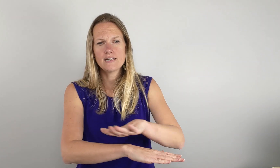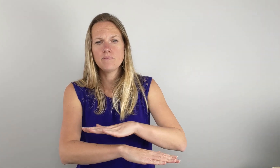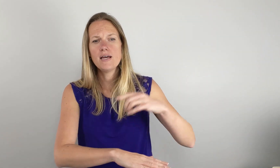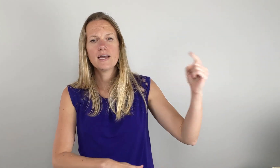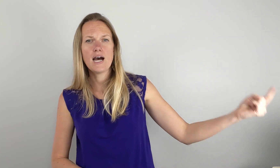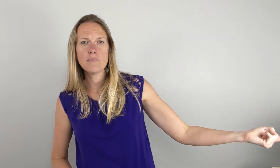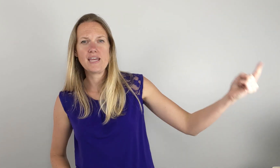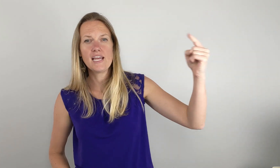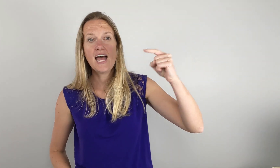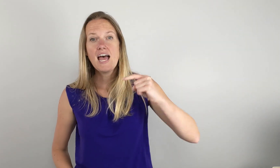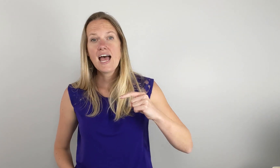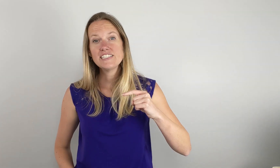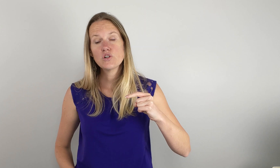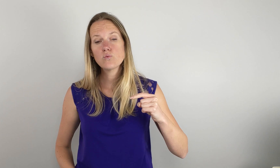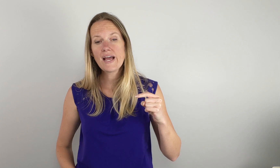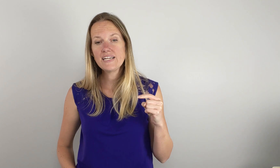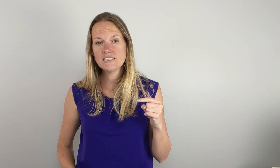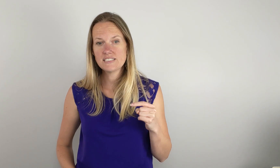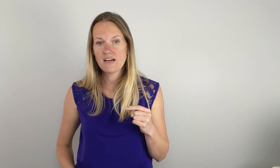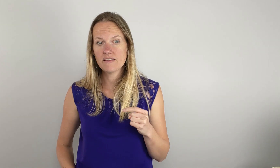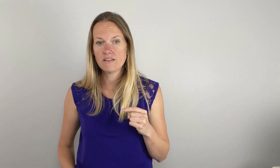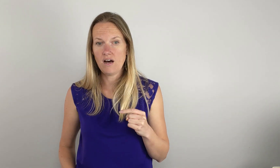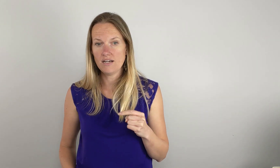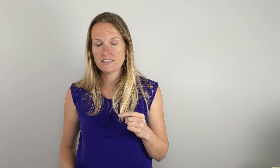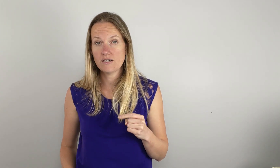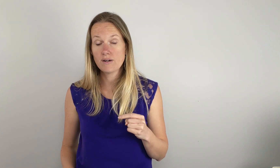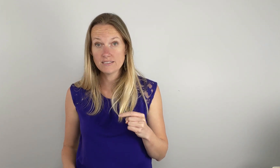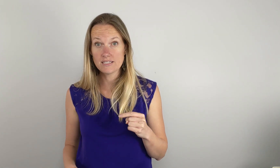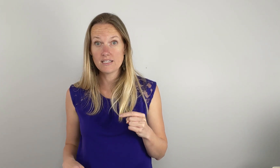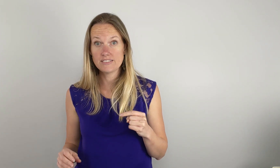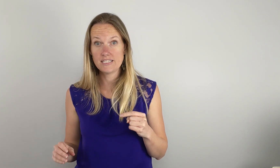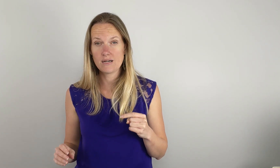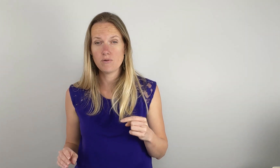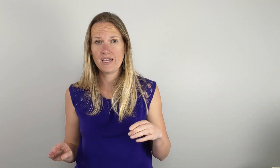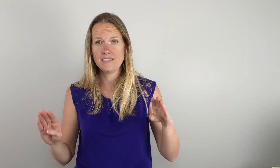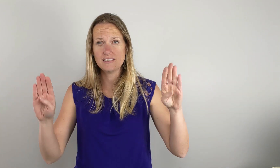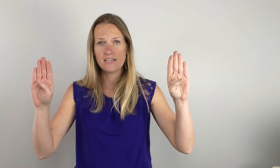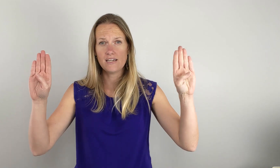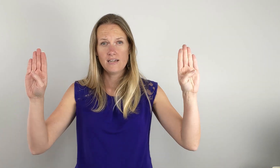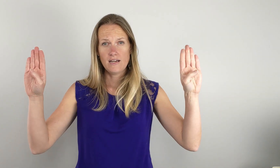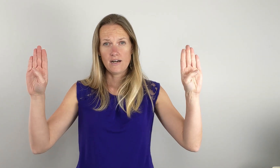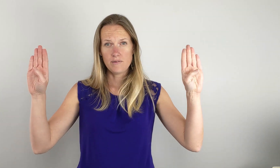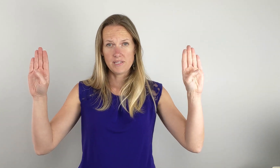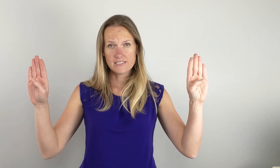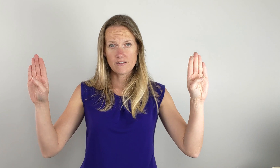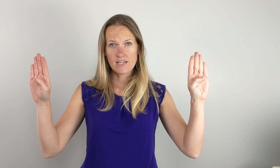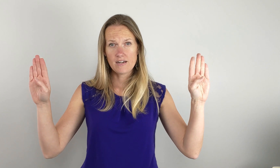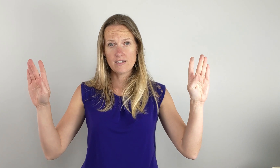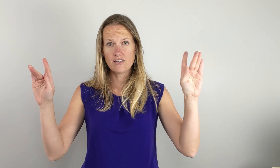kingdom coming. And to reconcile the loss. Now reconcile I've seen a couple ways, like B's out here and then you